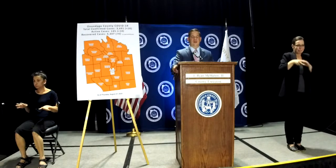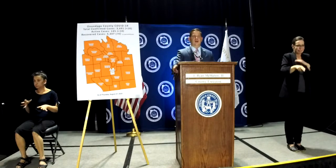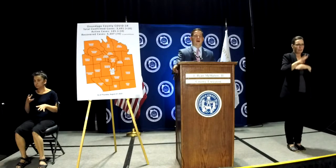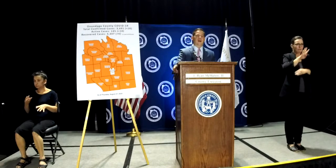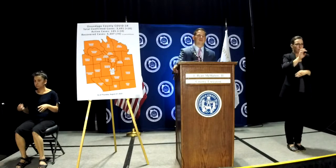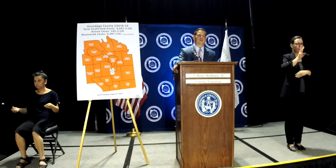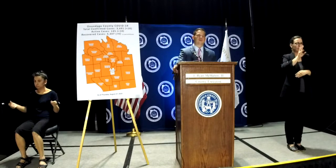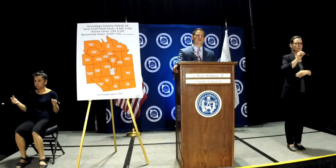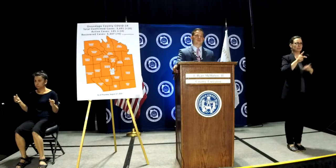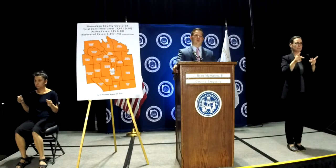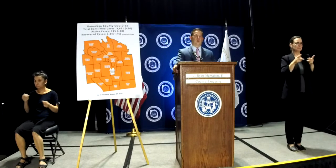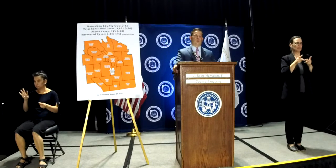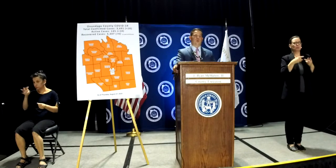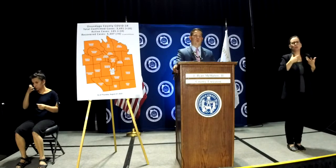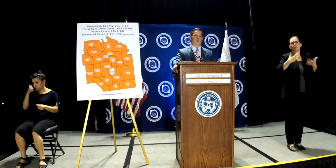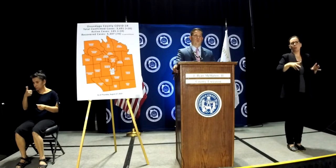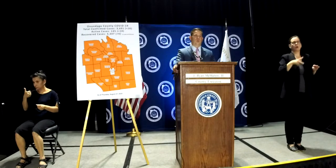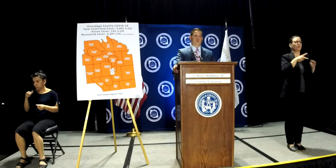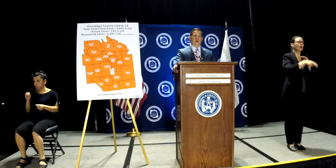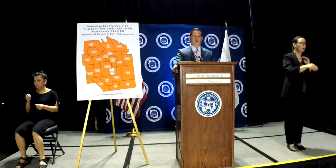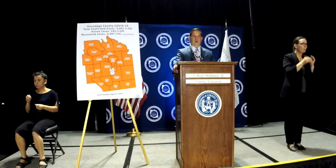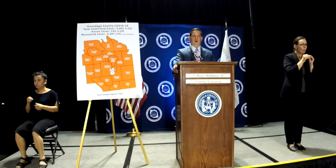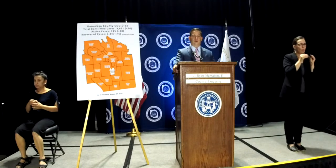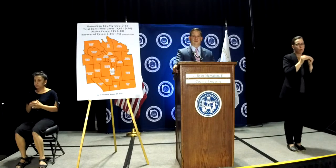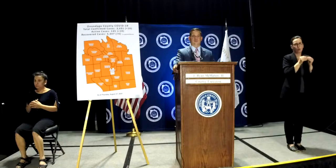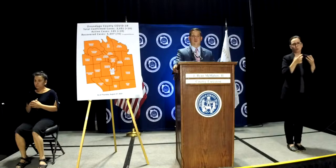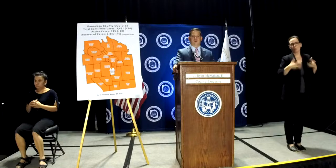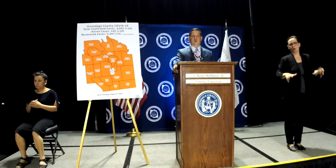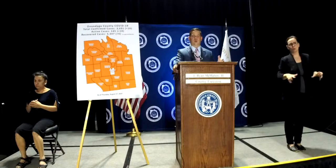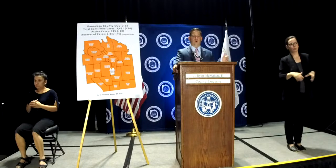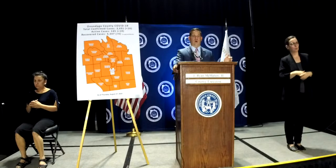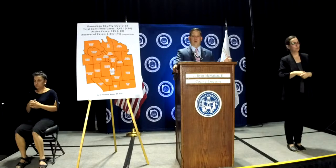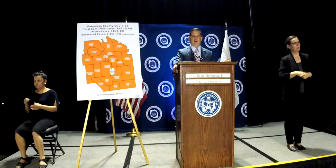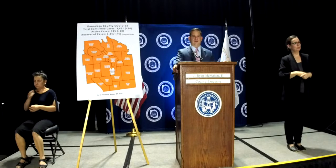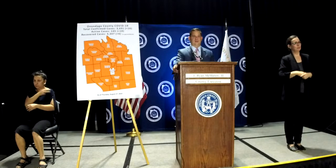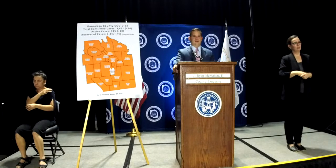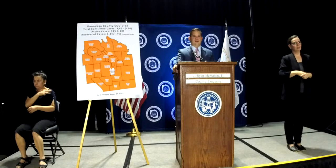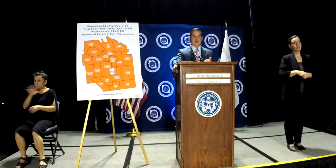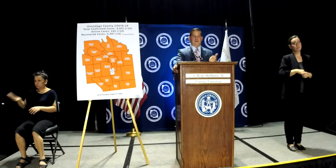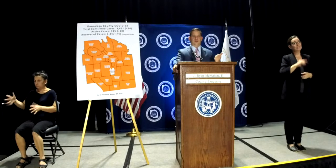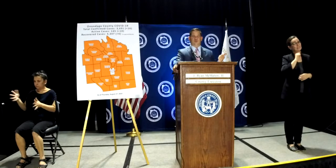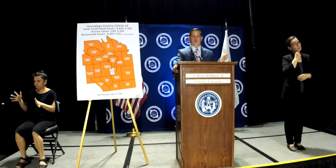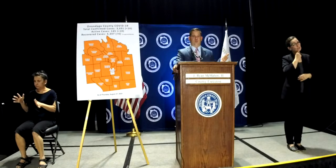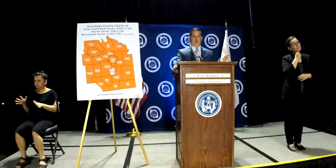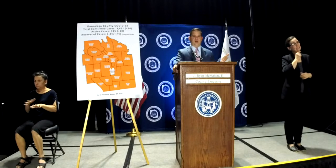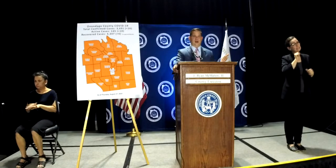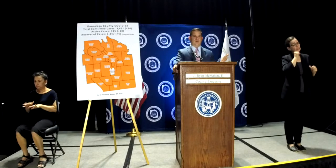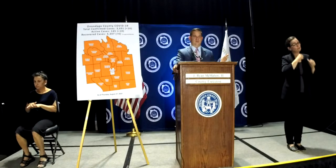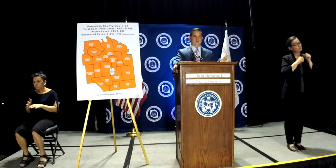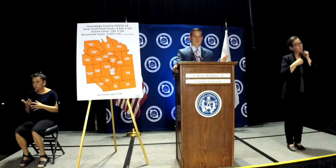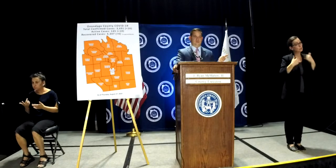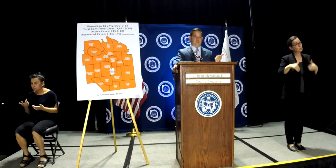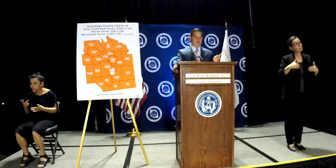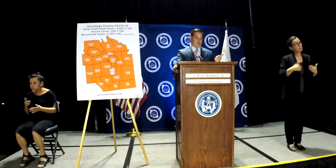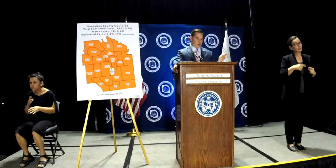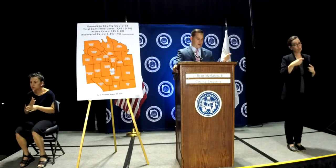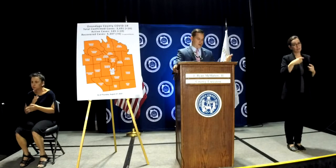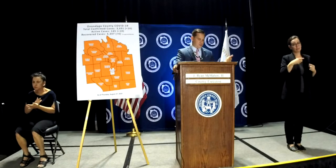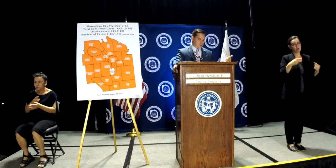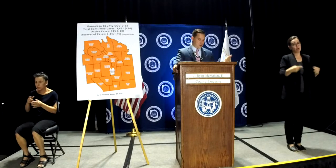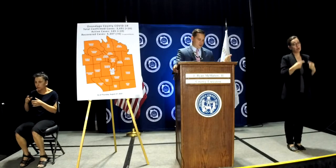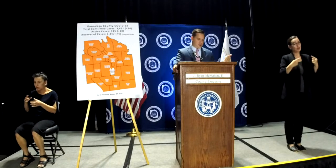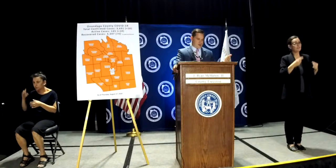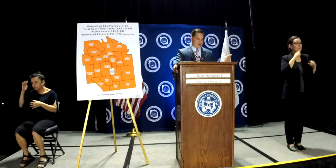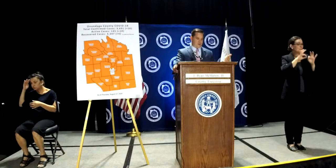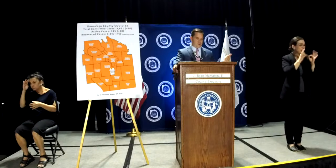salaries. So we're already hurting, and we're doing more, right? I think you pointed out, Trish has pointed